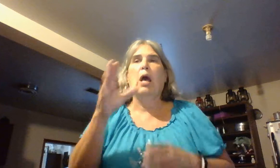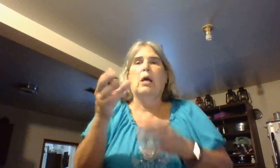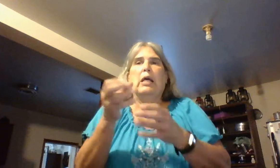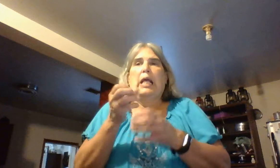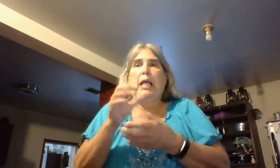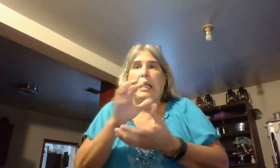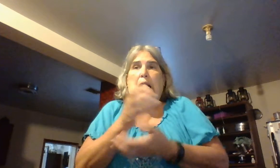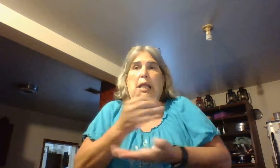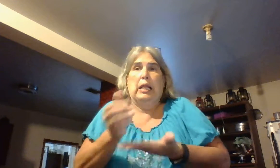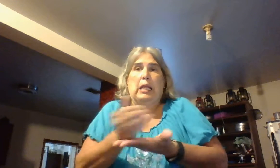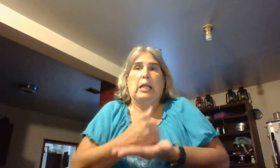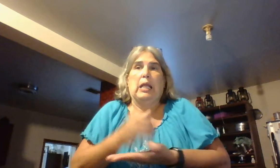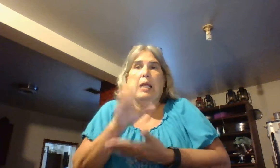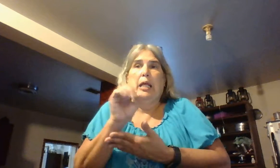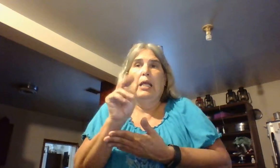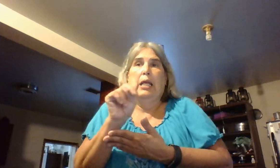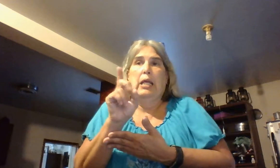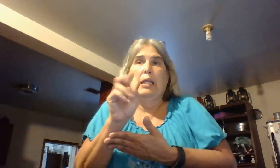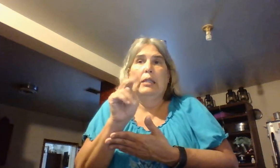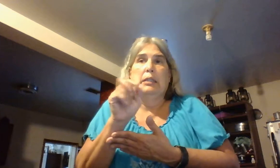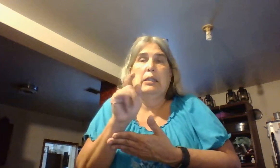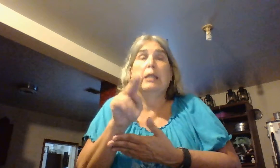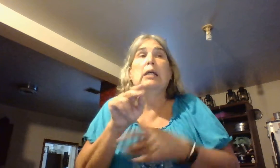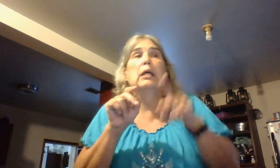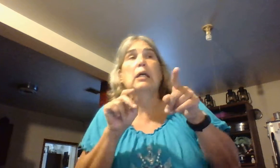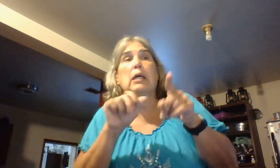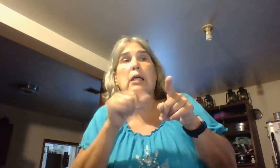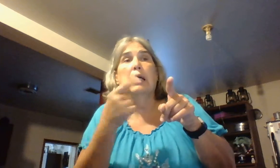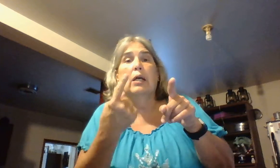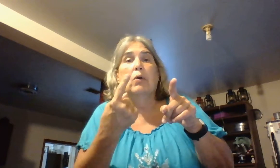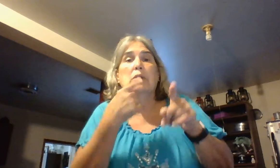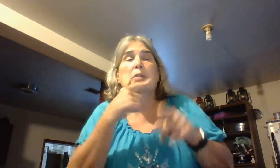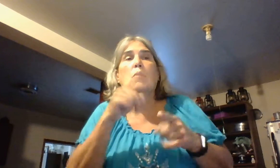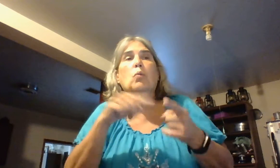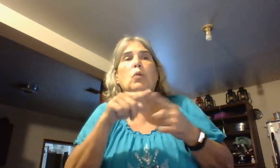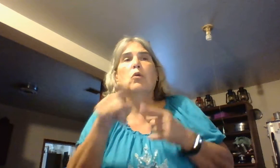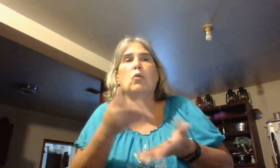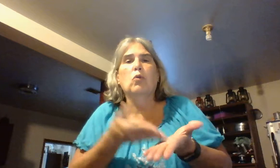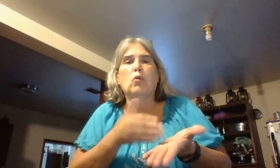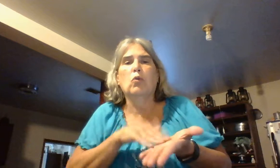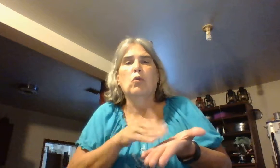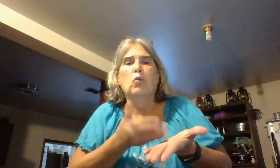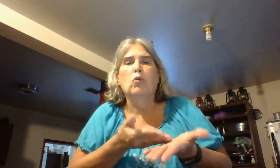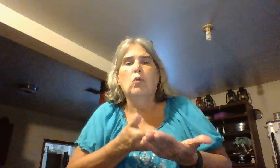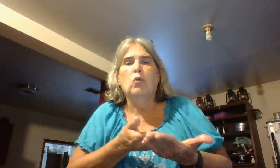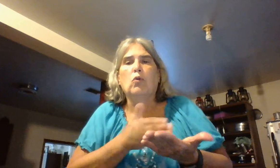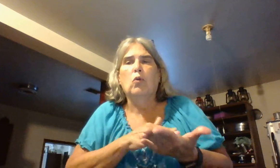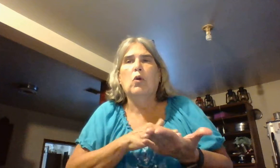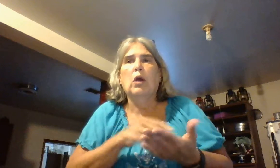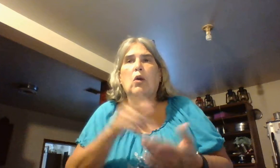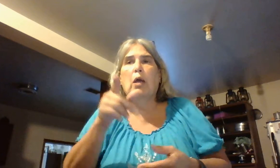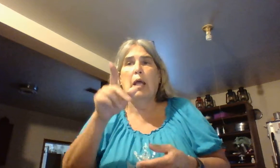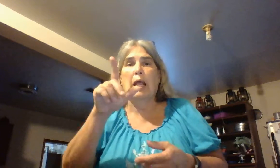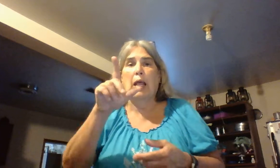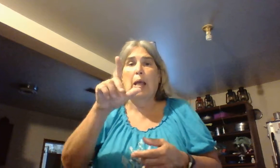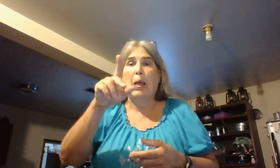one. Right? Like when you're cooking and the steam from the pan hits the lid. Okay, that's one.